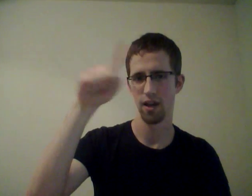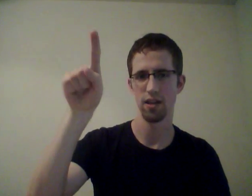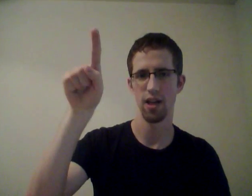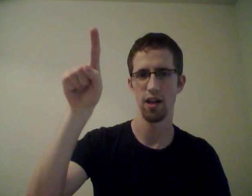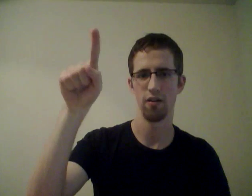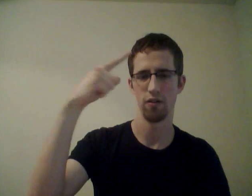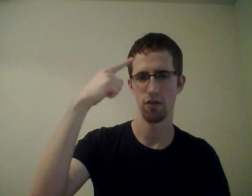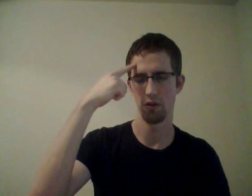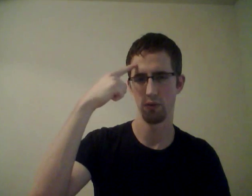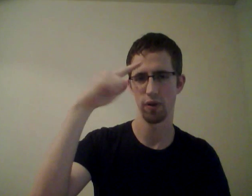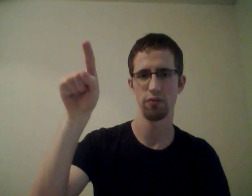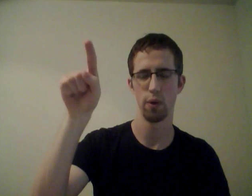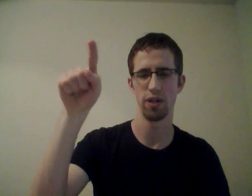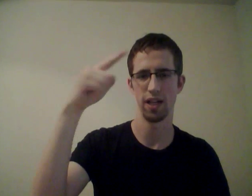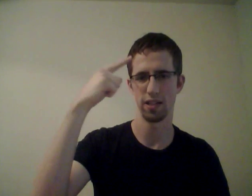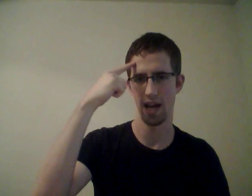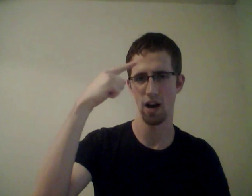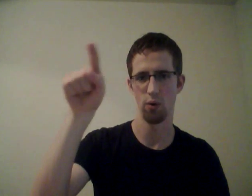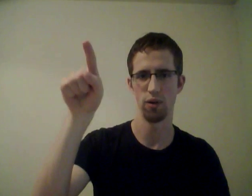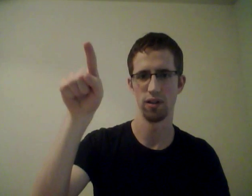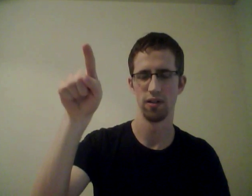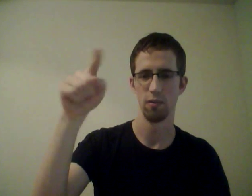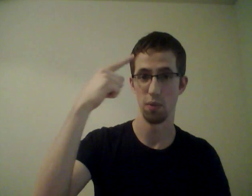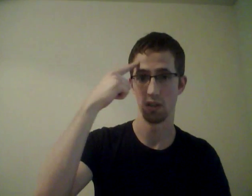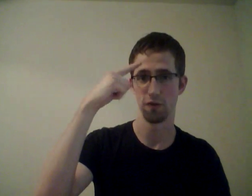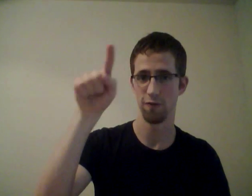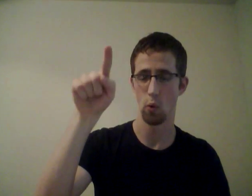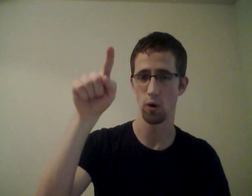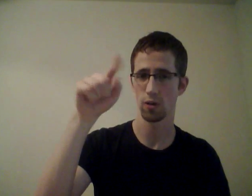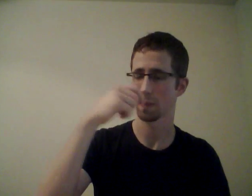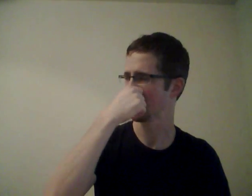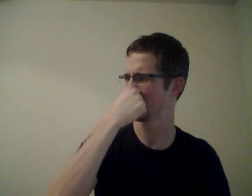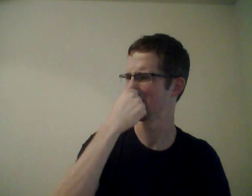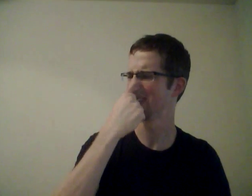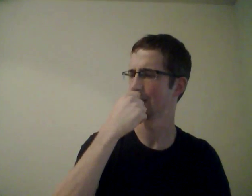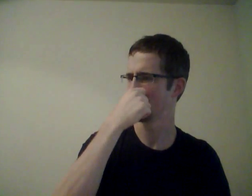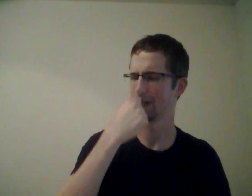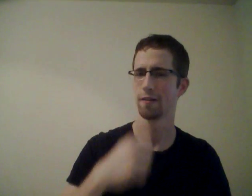and then your wrist rotates out, means for.